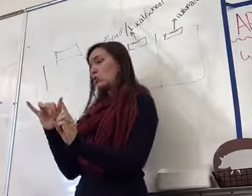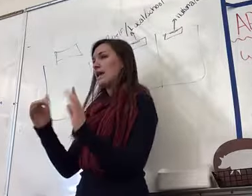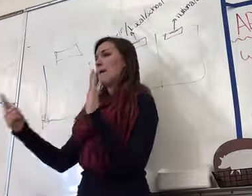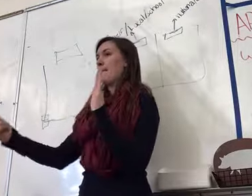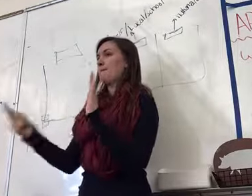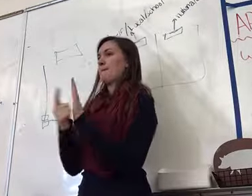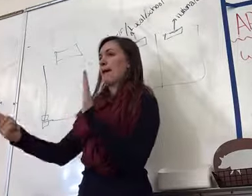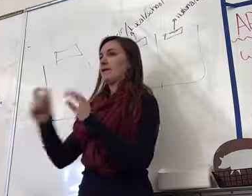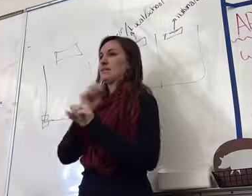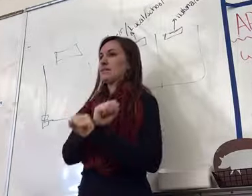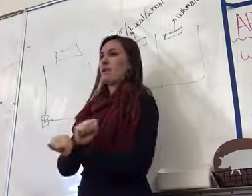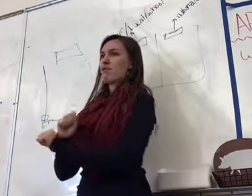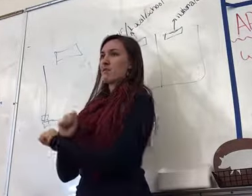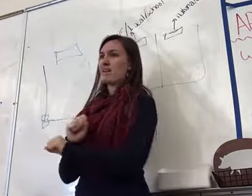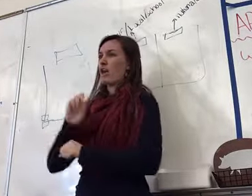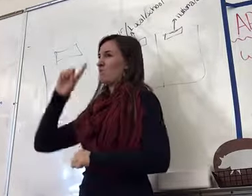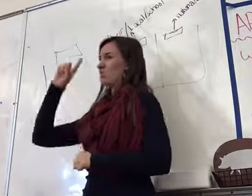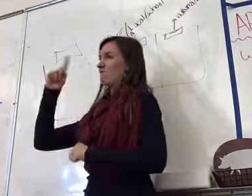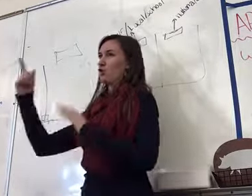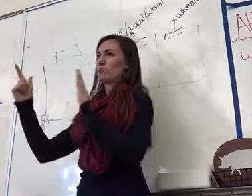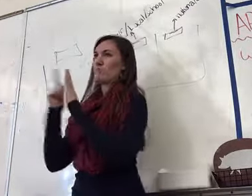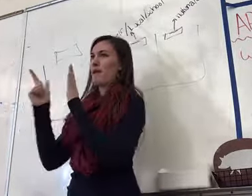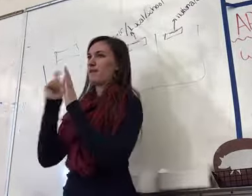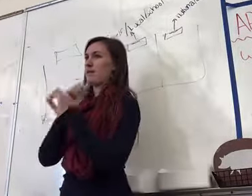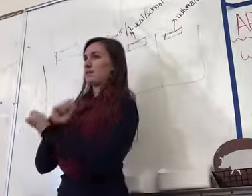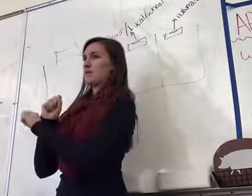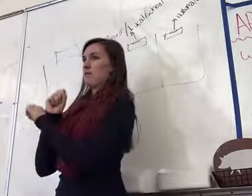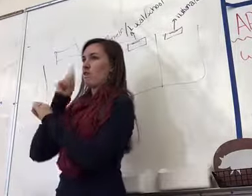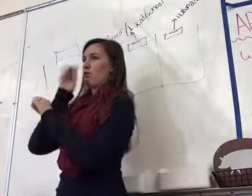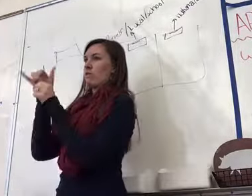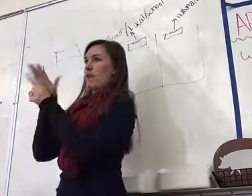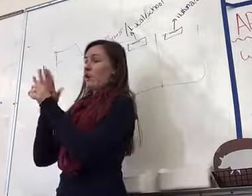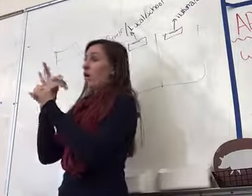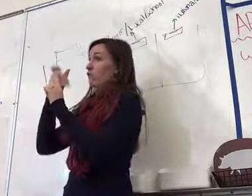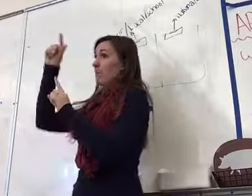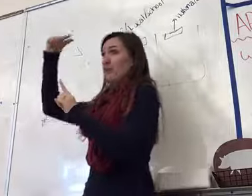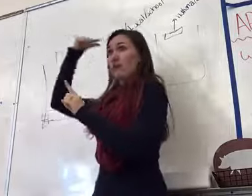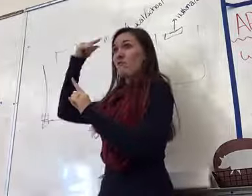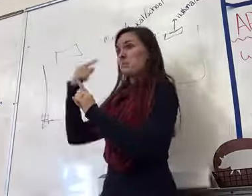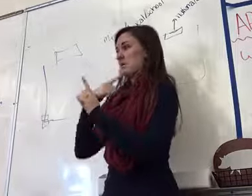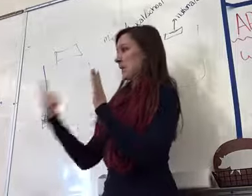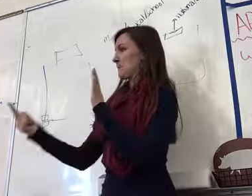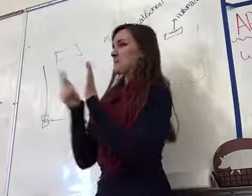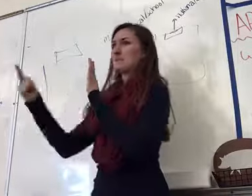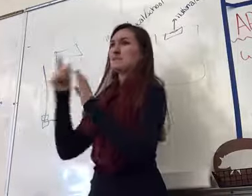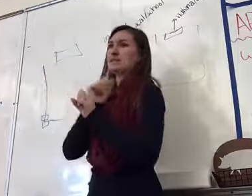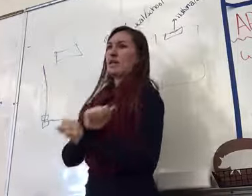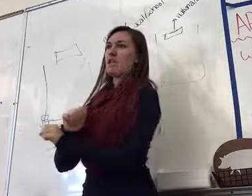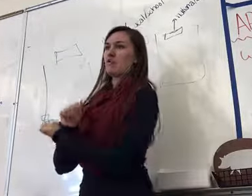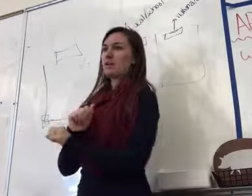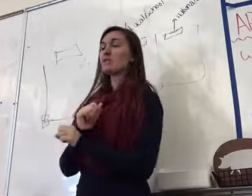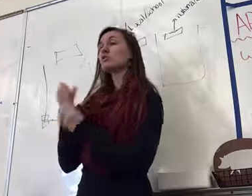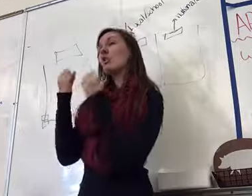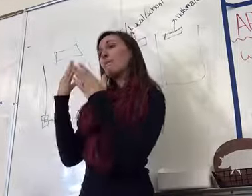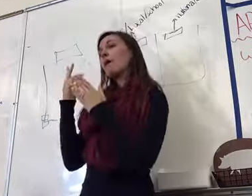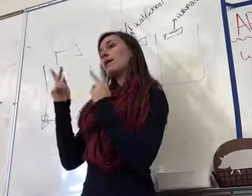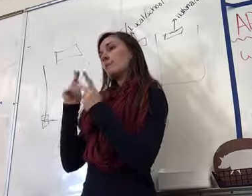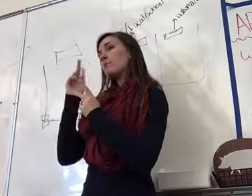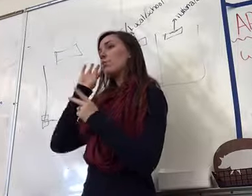slavery. It was the first banning of slavery in America from the government. A lot of people go to the Northwest Ordinance. One negative about it, it